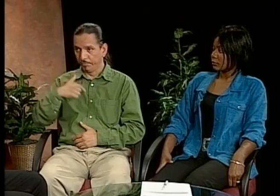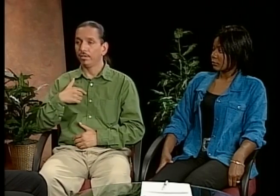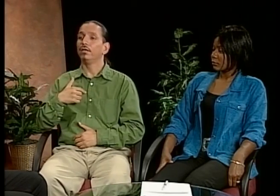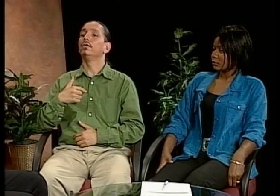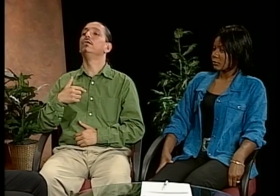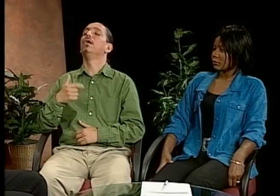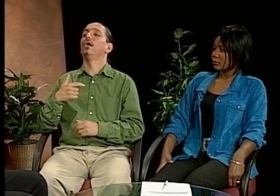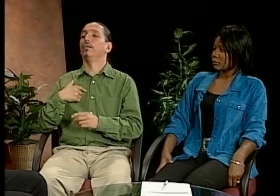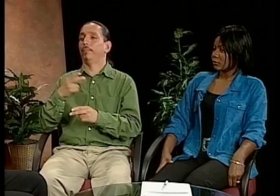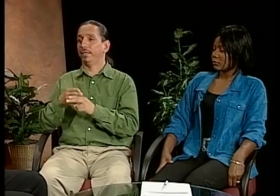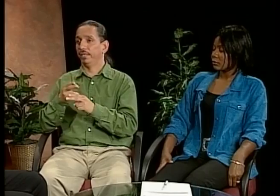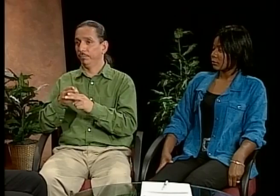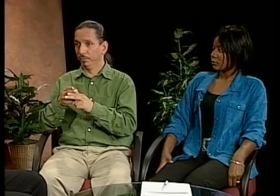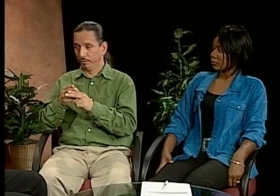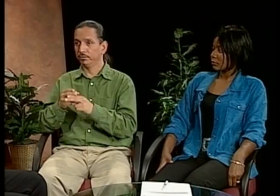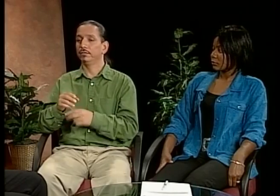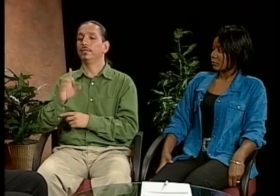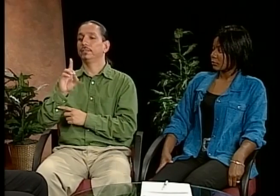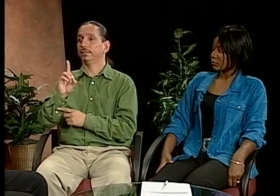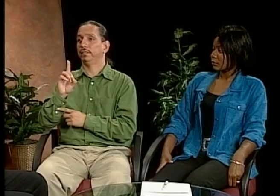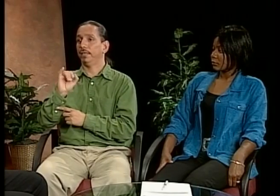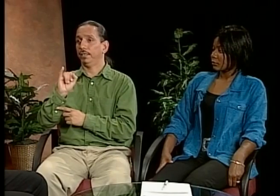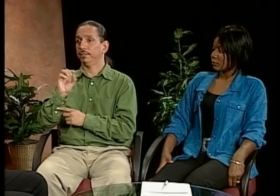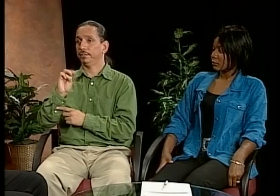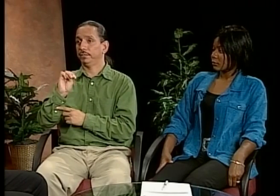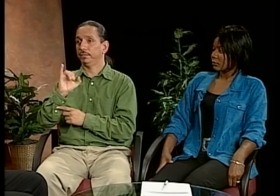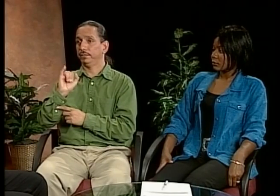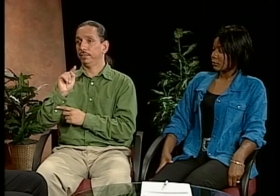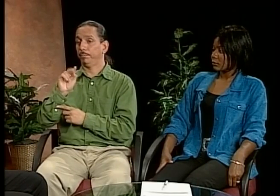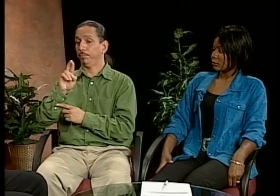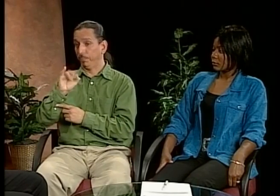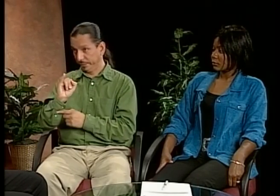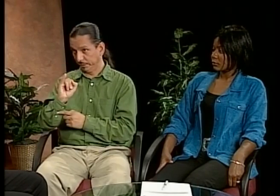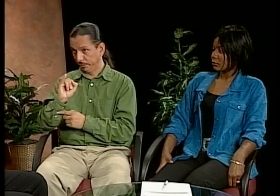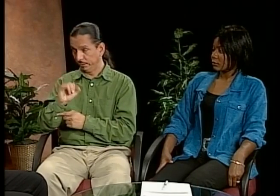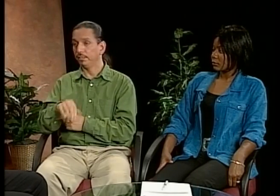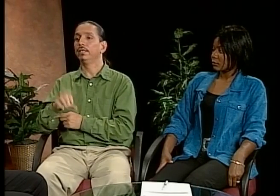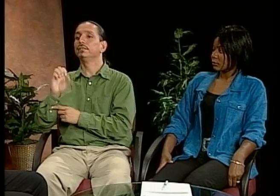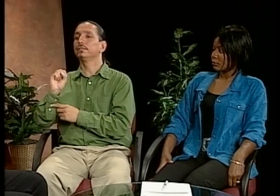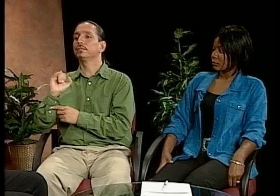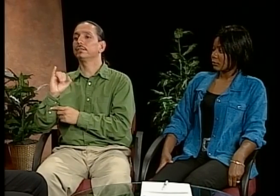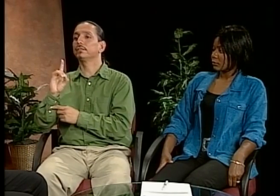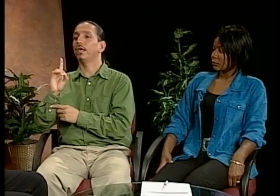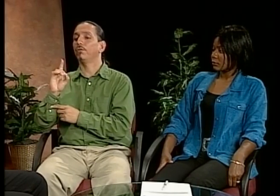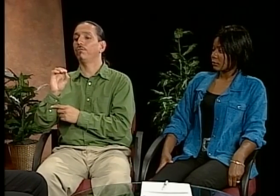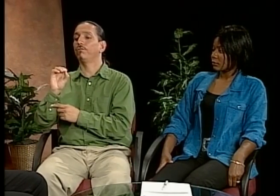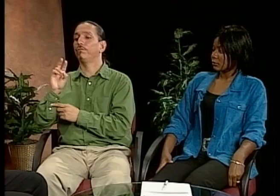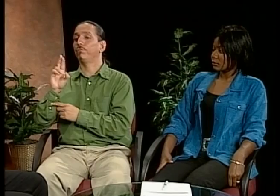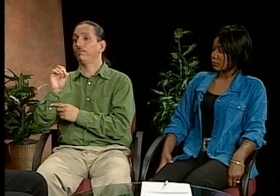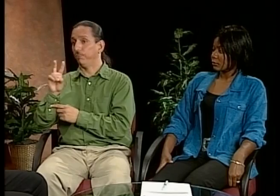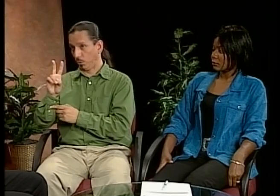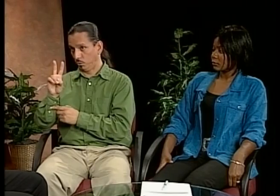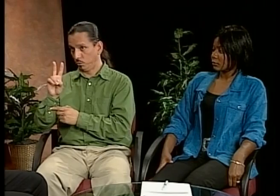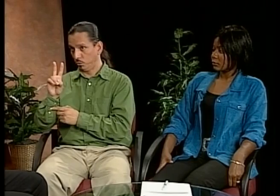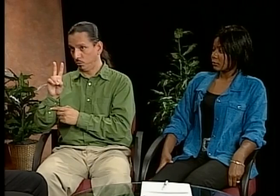Actually, I'm the father, and my name is Dmitry Sidrov.